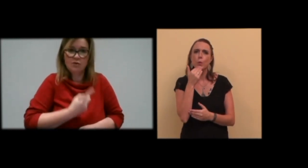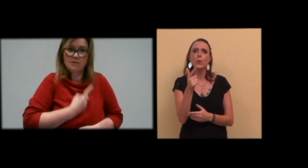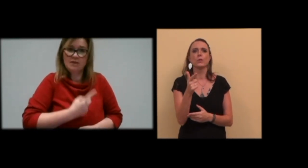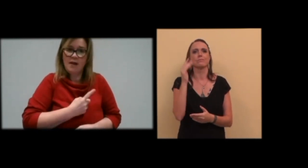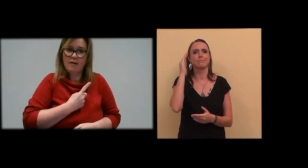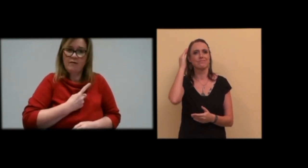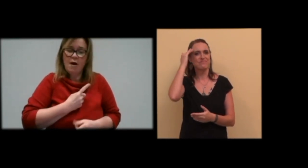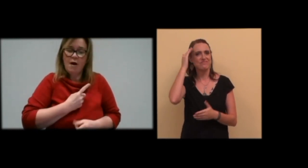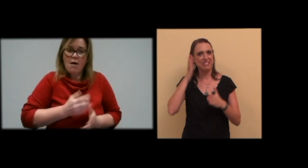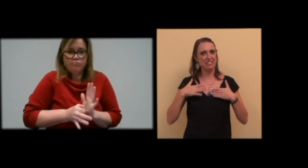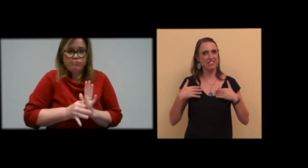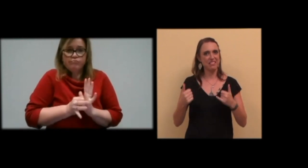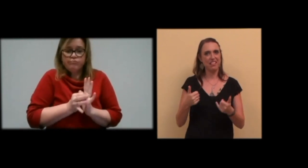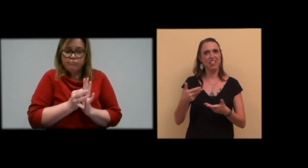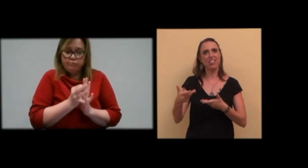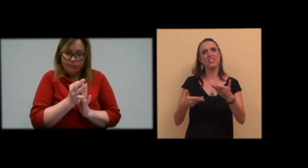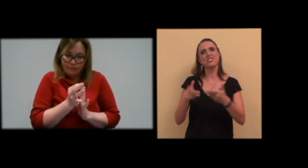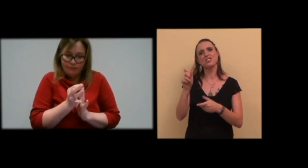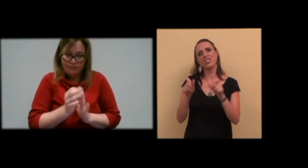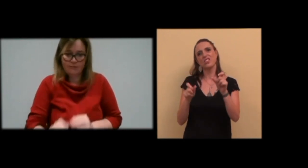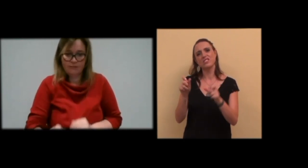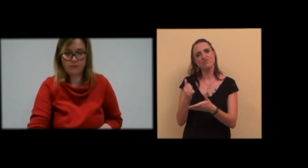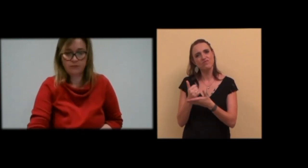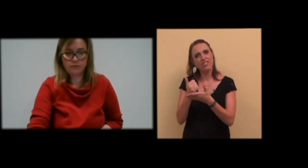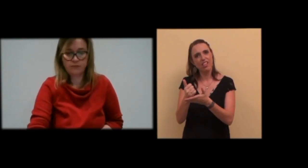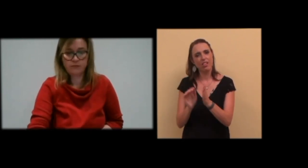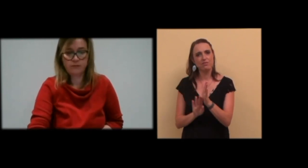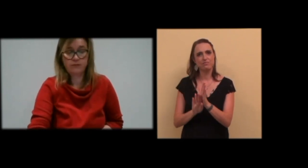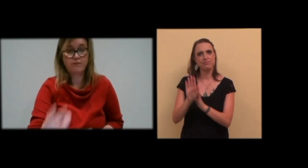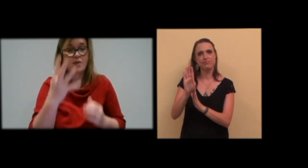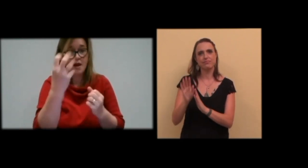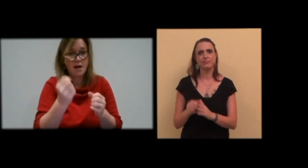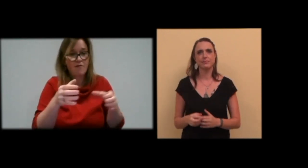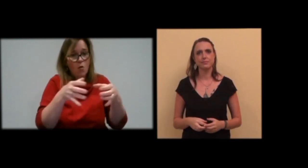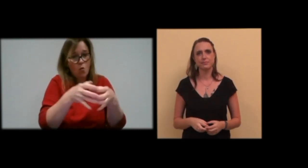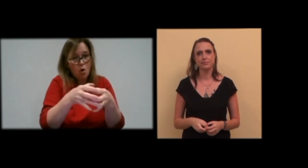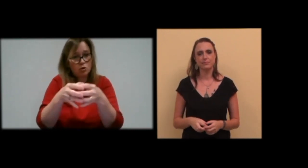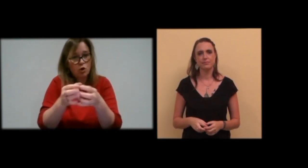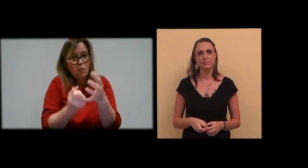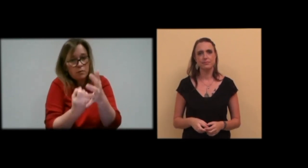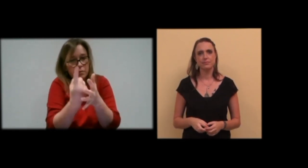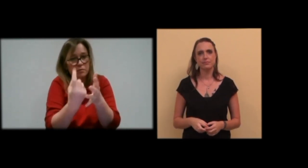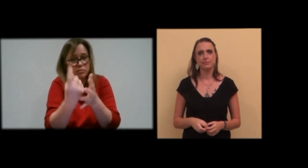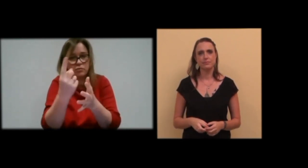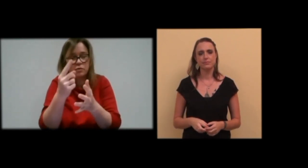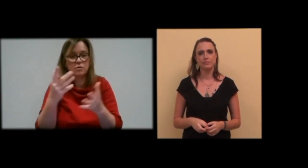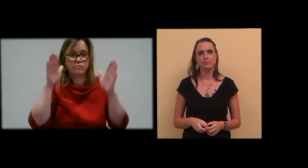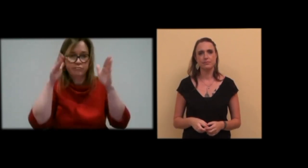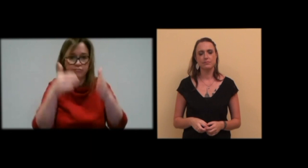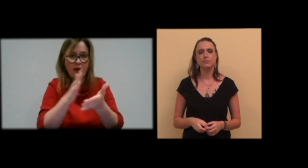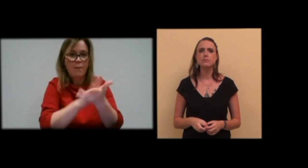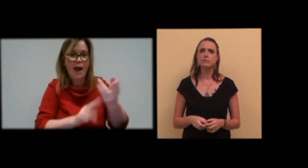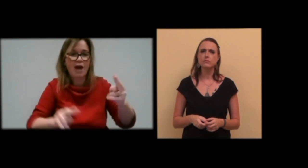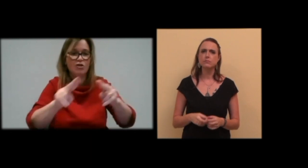access therapy through the mental health service to help look after themselves and get themselves better.